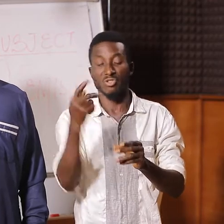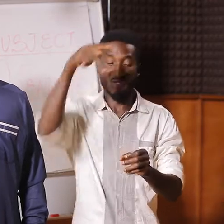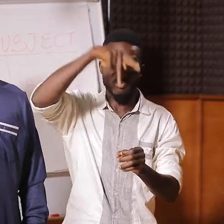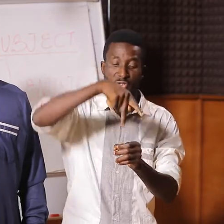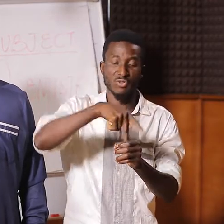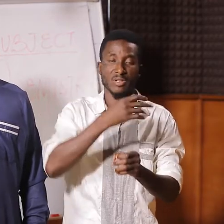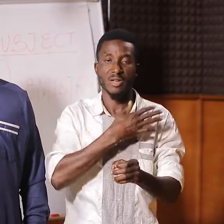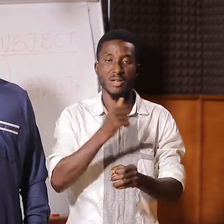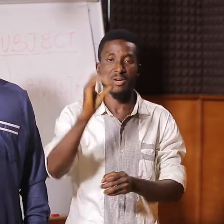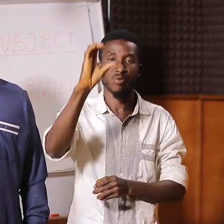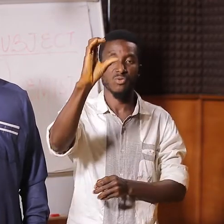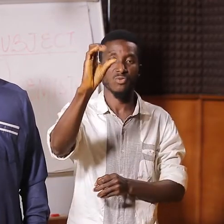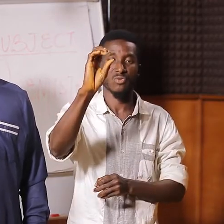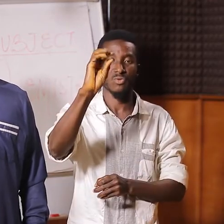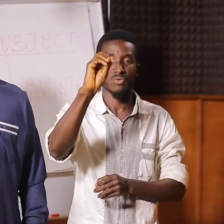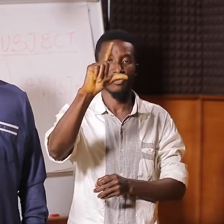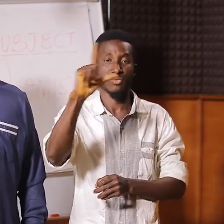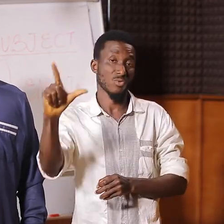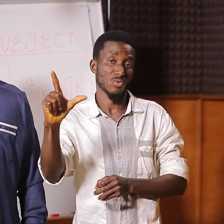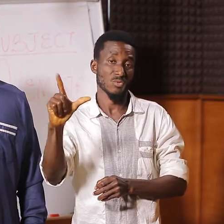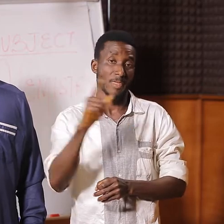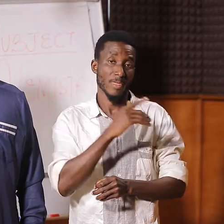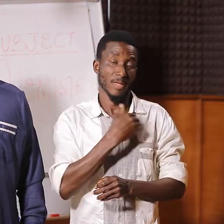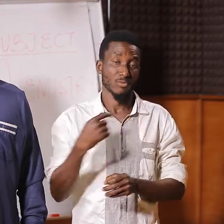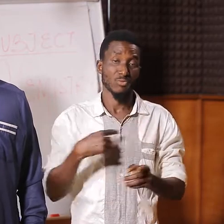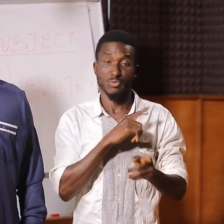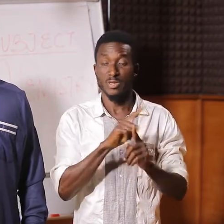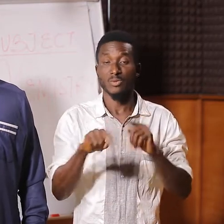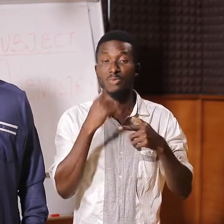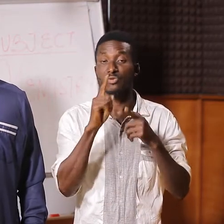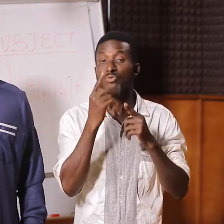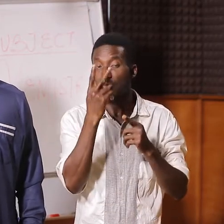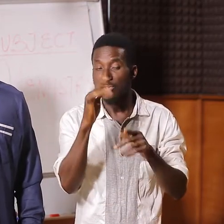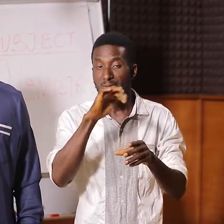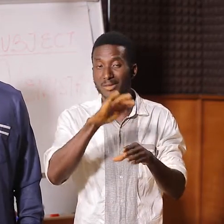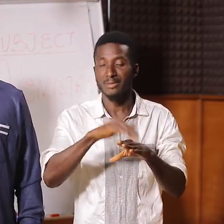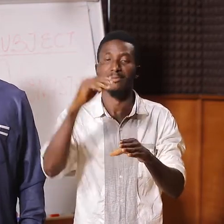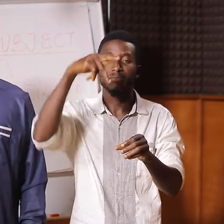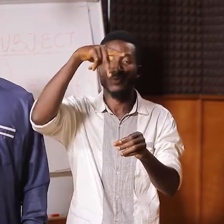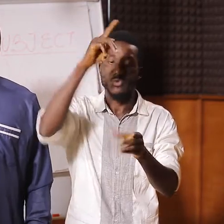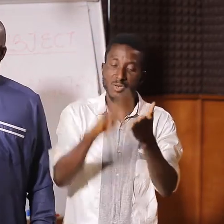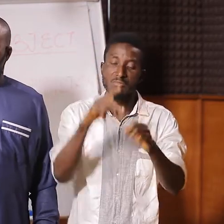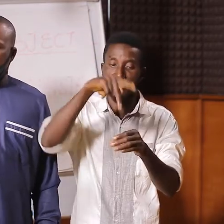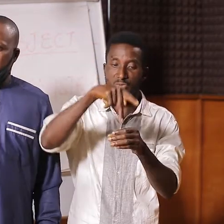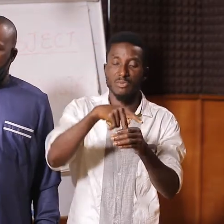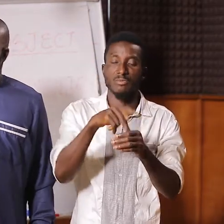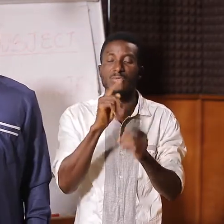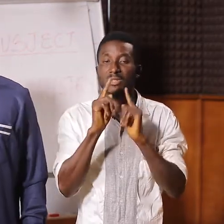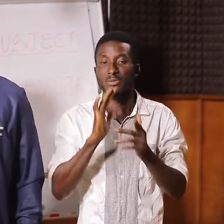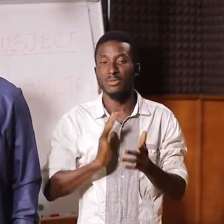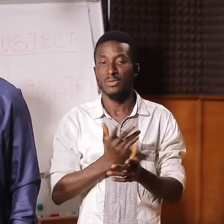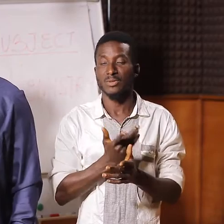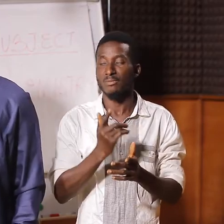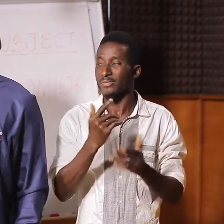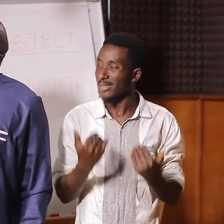petroleum and coal. Today, we are going to look at what petroleum entails. We